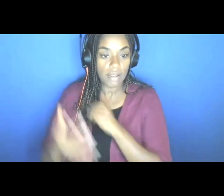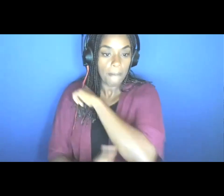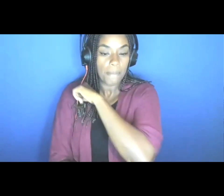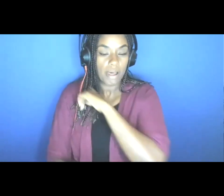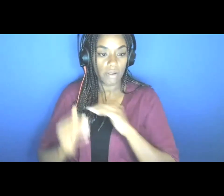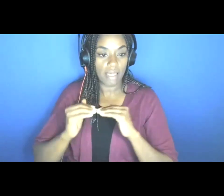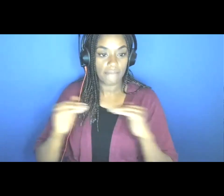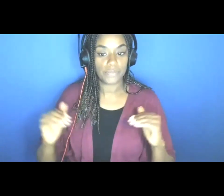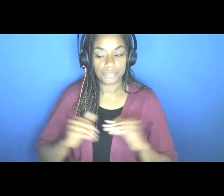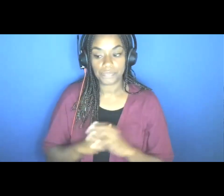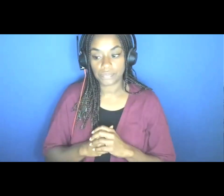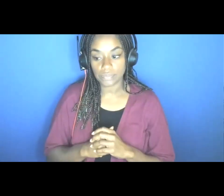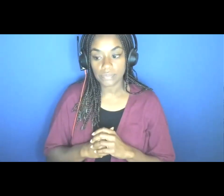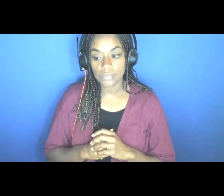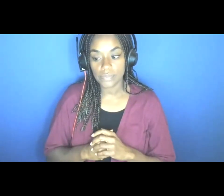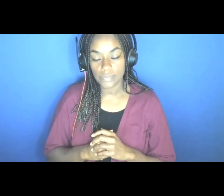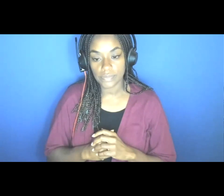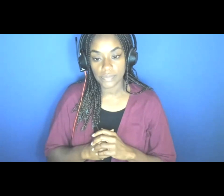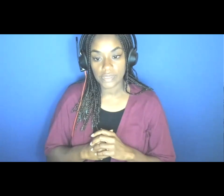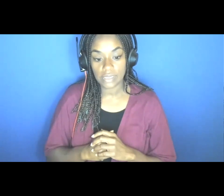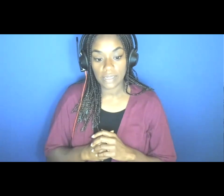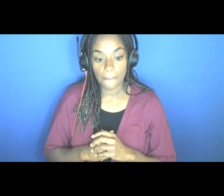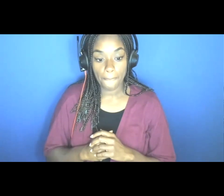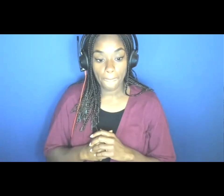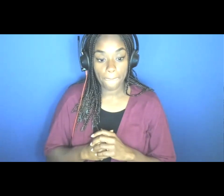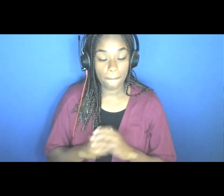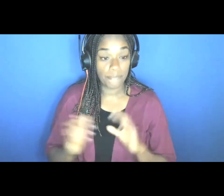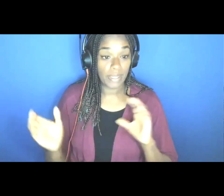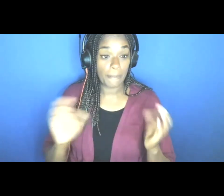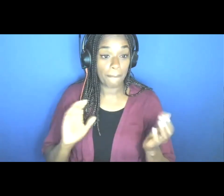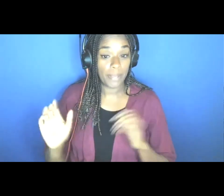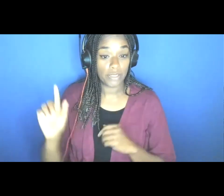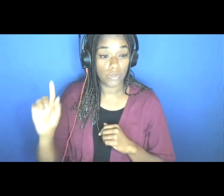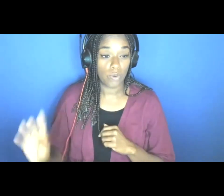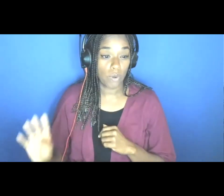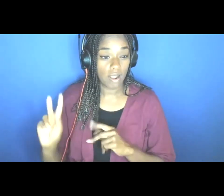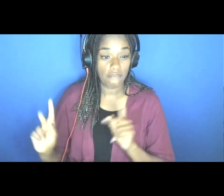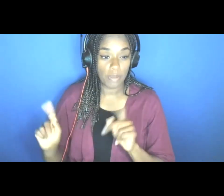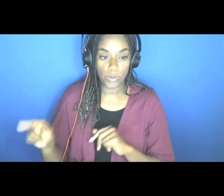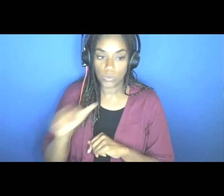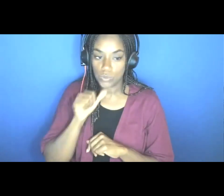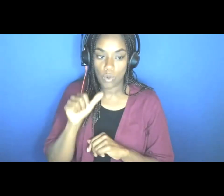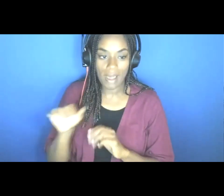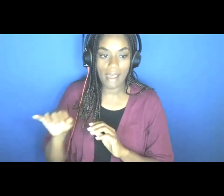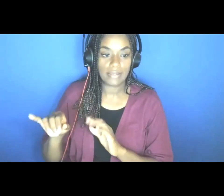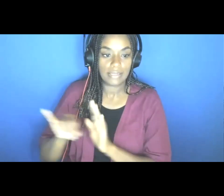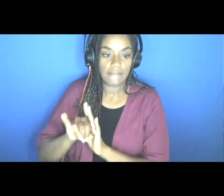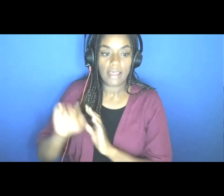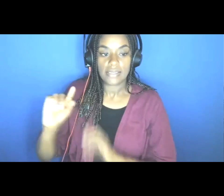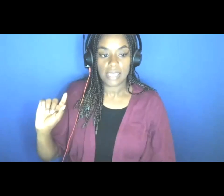compared to a quarter of people who don't identify as LGBTQ.